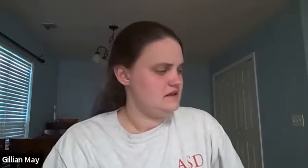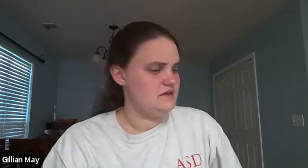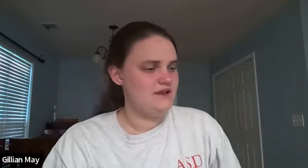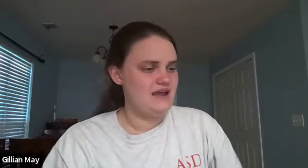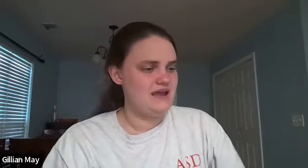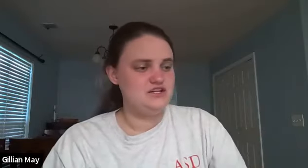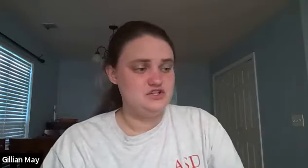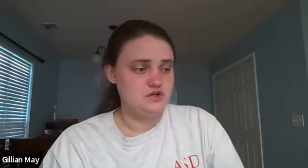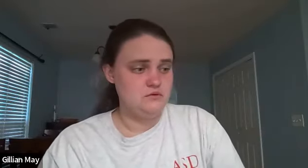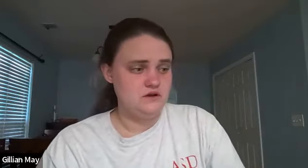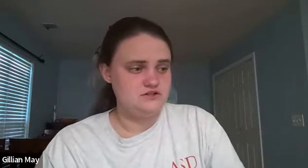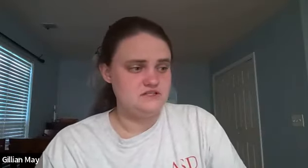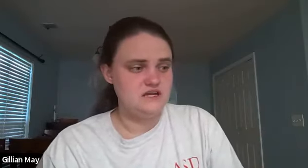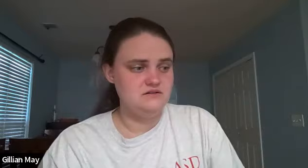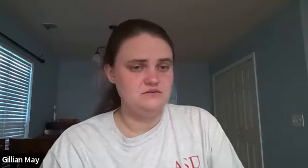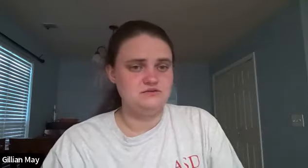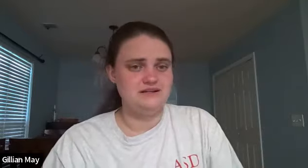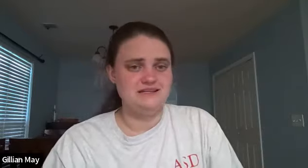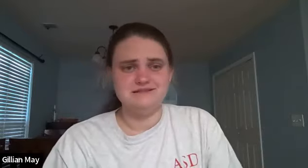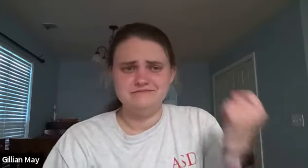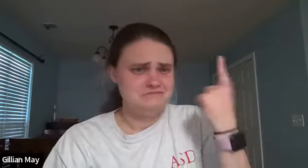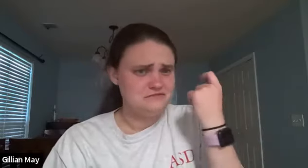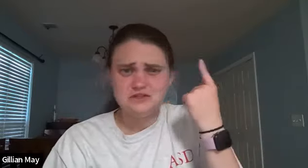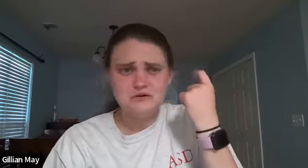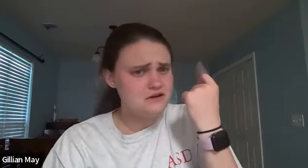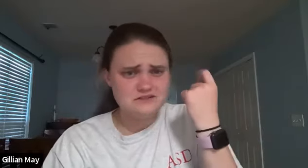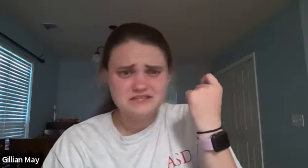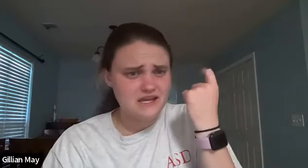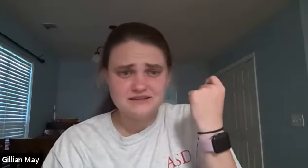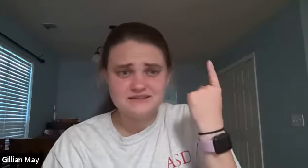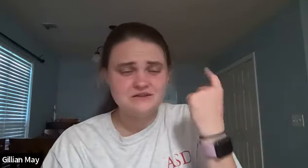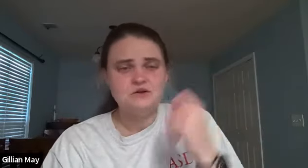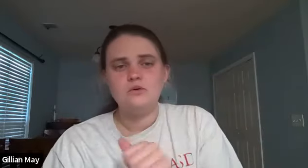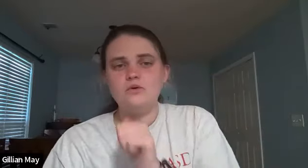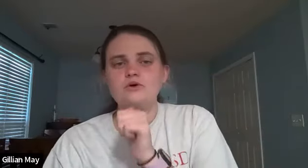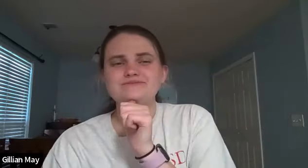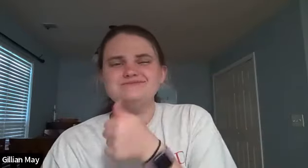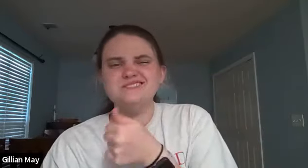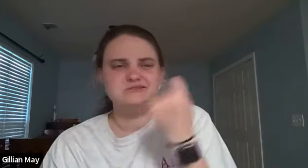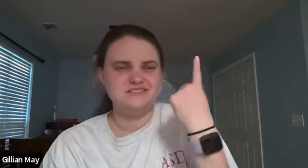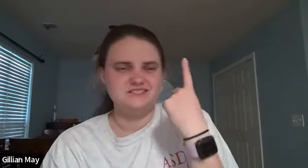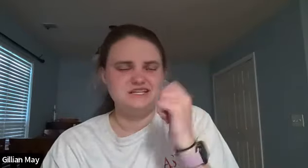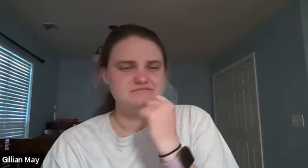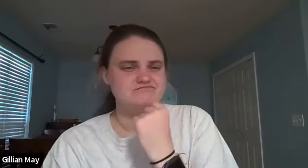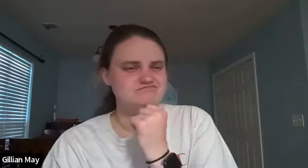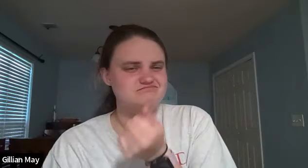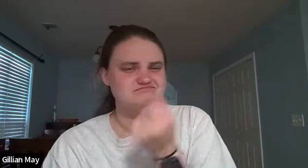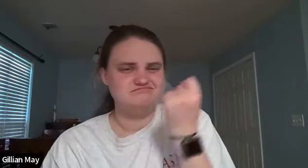then we had don't understand, which was don't understand or don't understand.